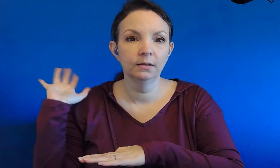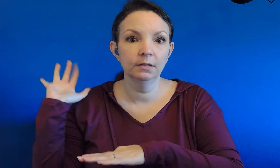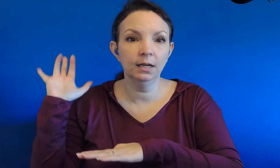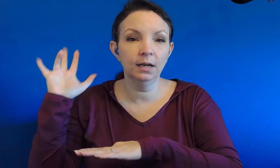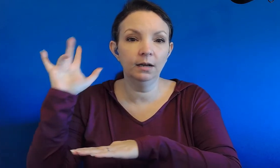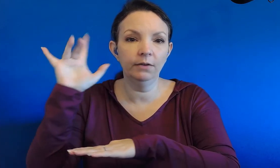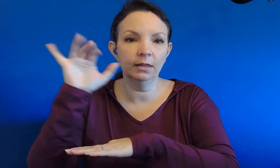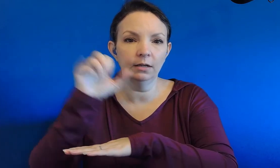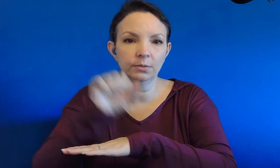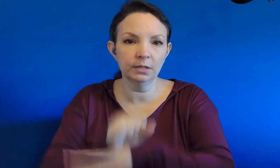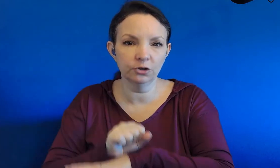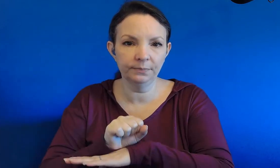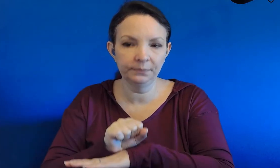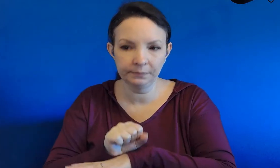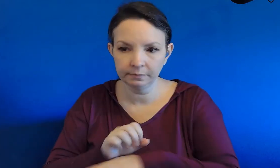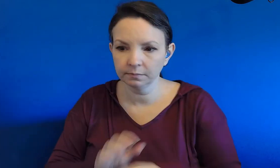Taking everything, tradition.